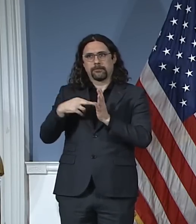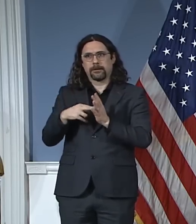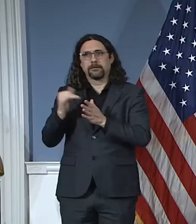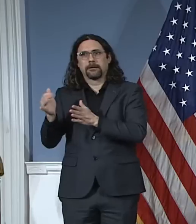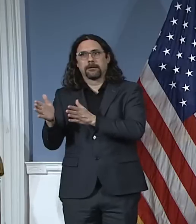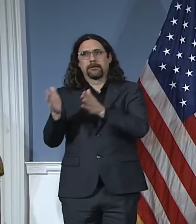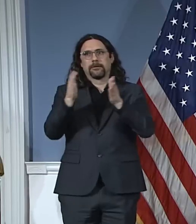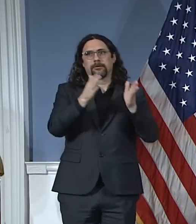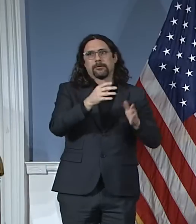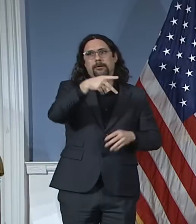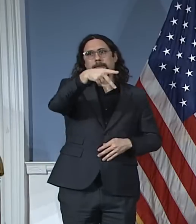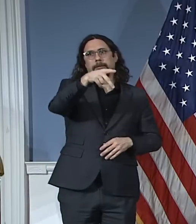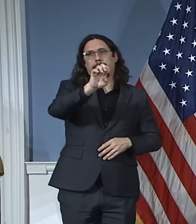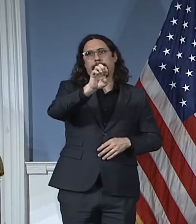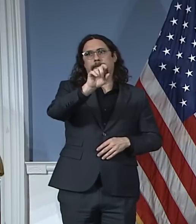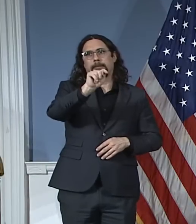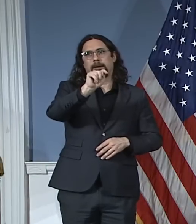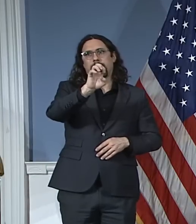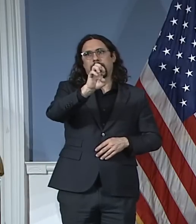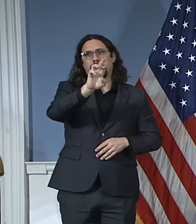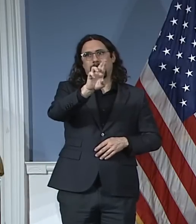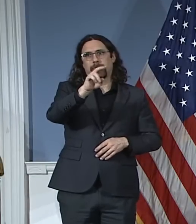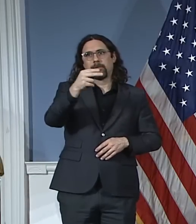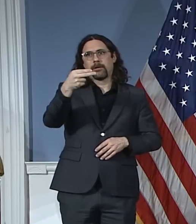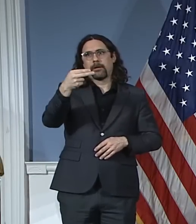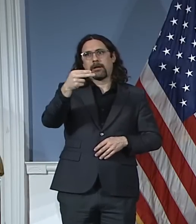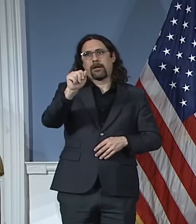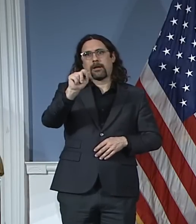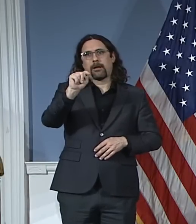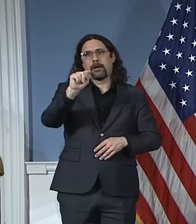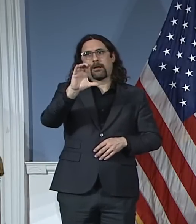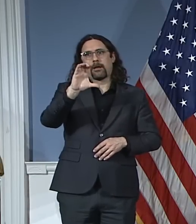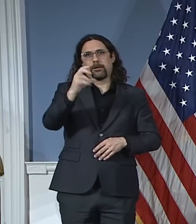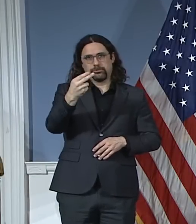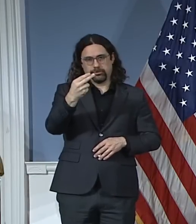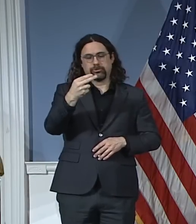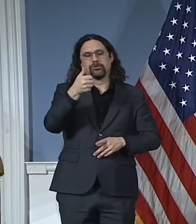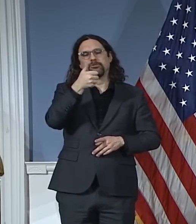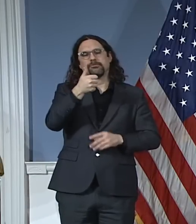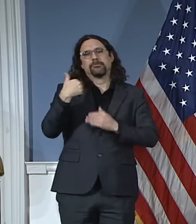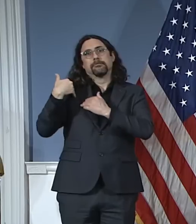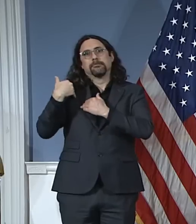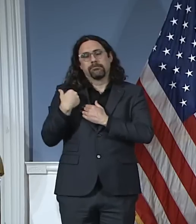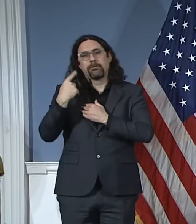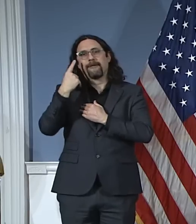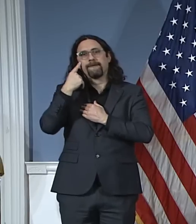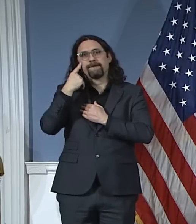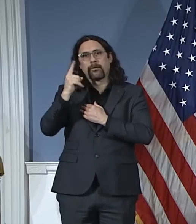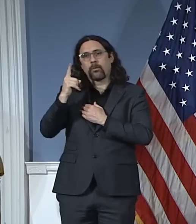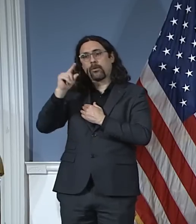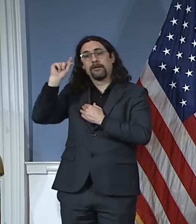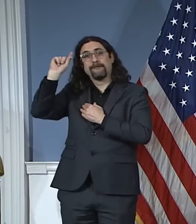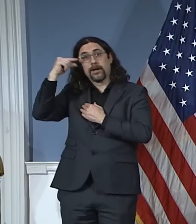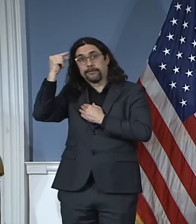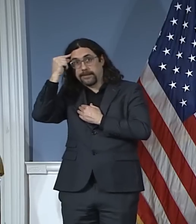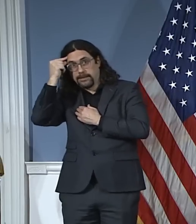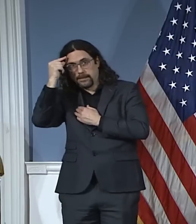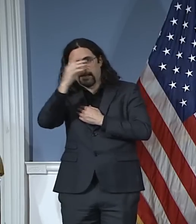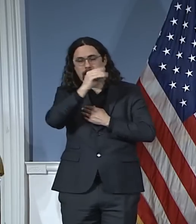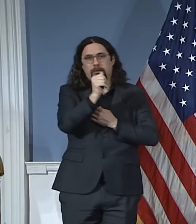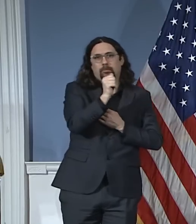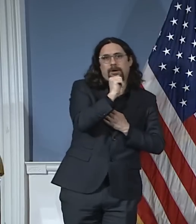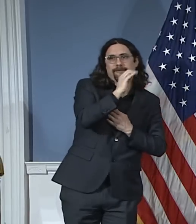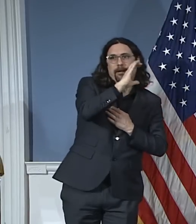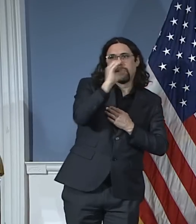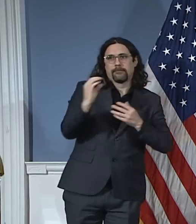sector entities and philanthropic partners to create a brand new network of support. There are so many wonderful offers of